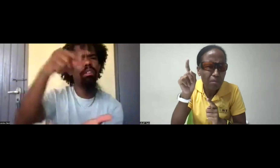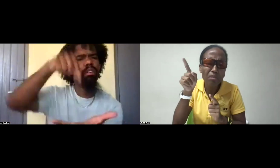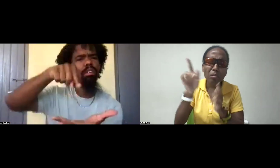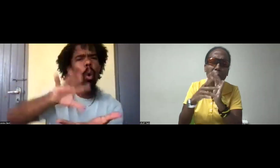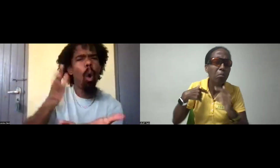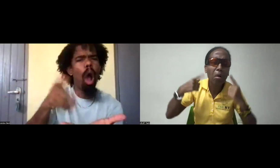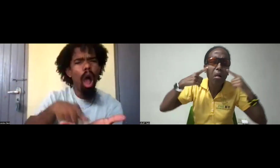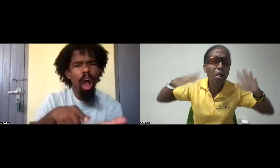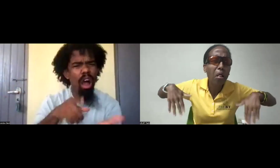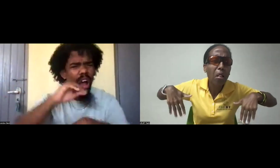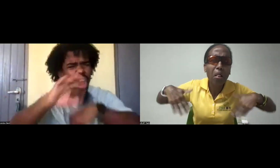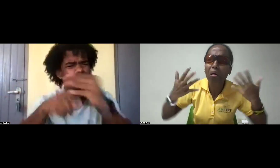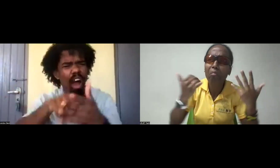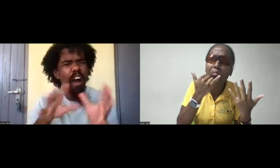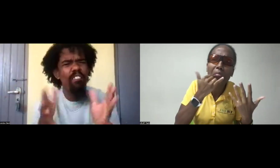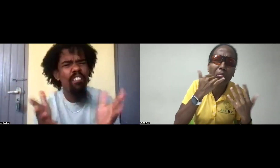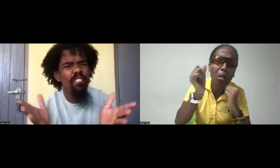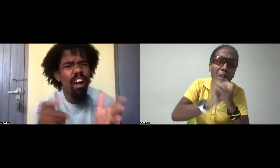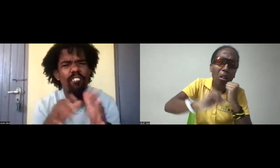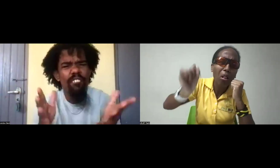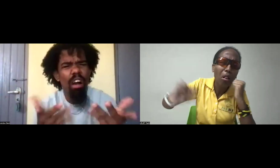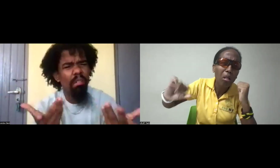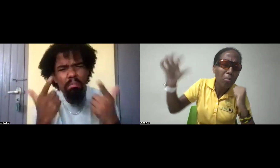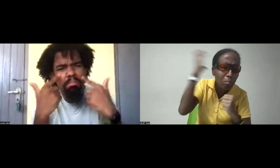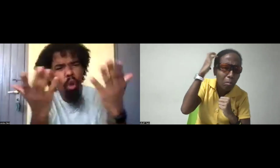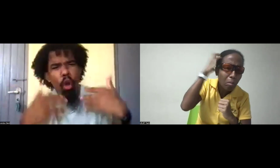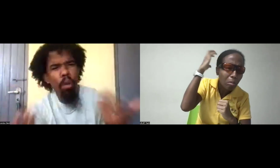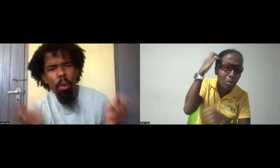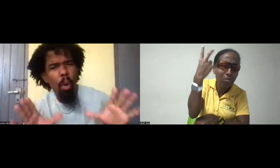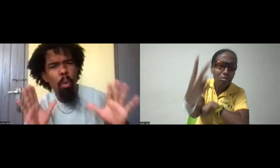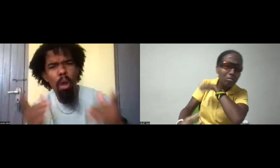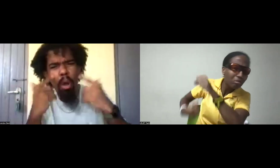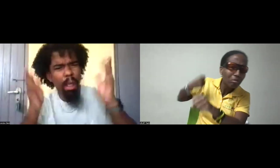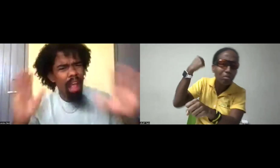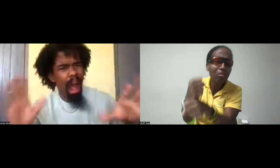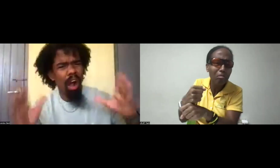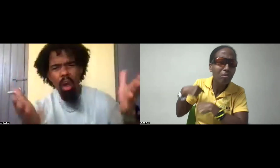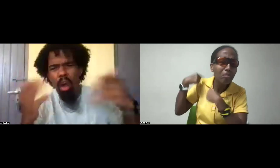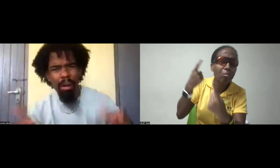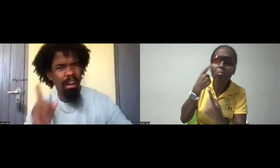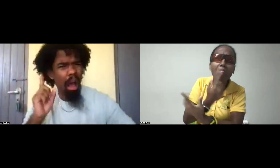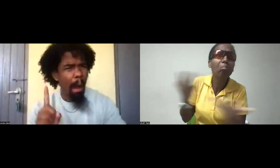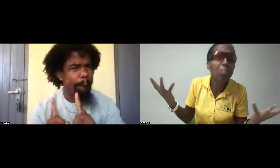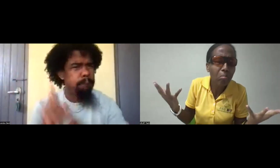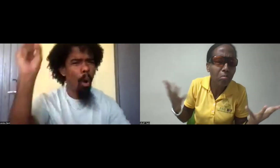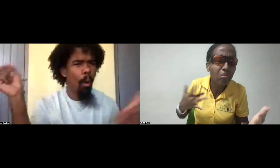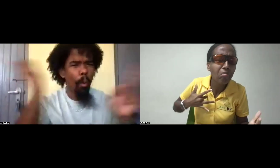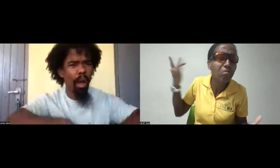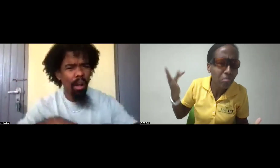JSLBT, Jamaican Sign Language Bible Translation. Why you haven't seen anything. It's been 2 years. We haven't